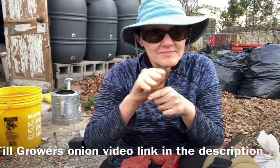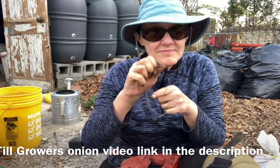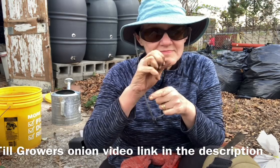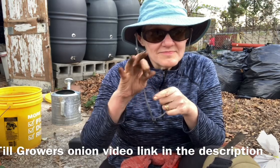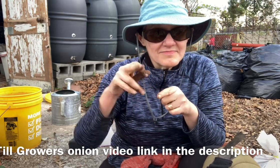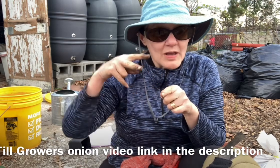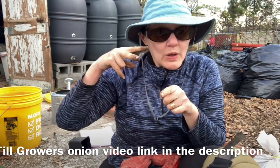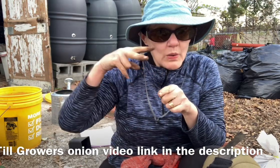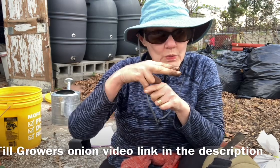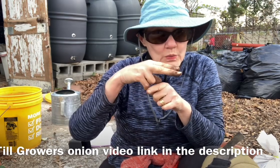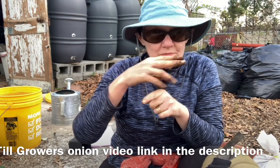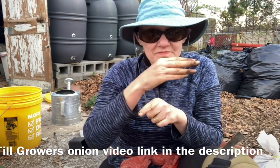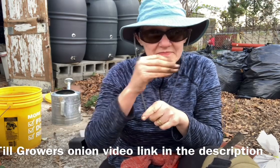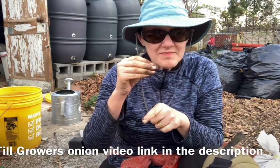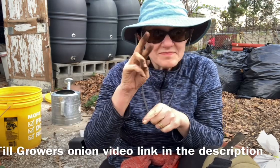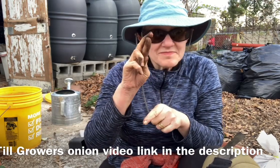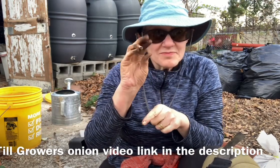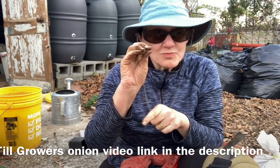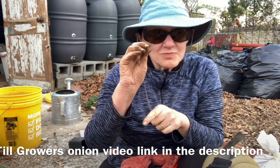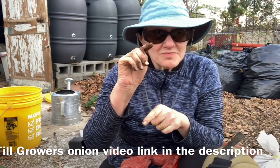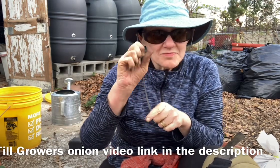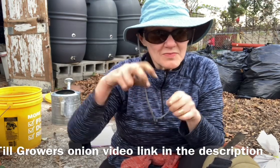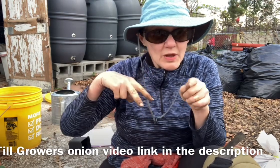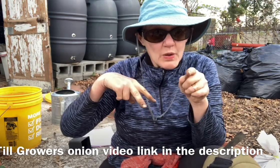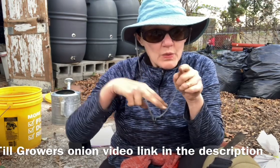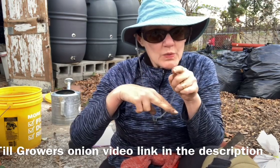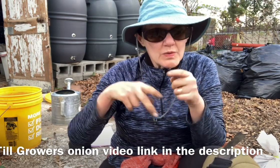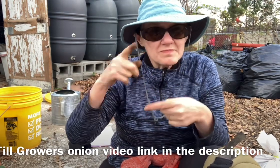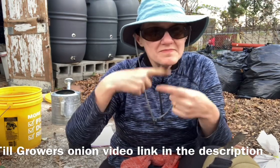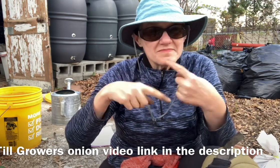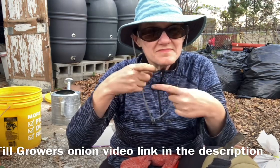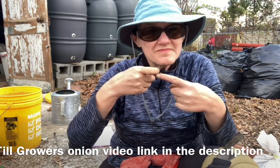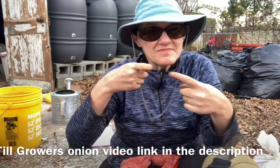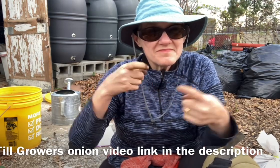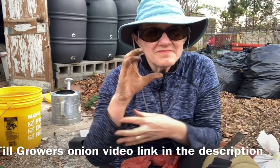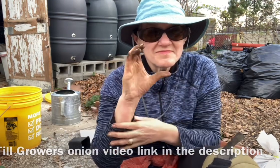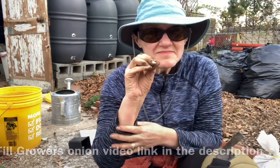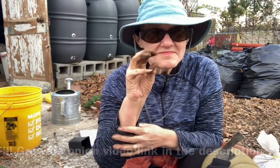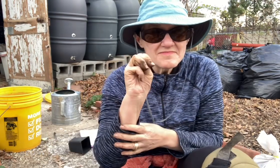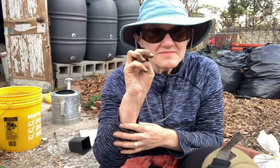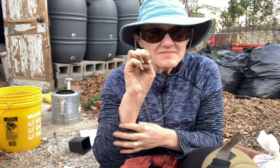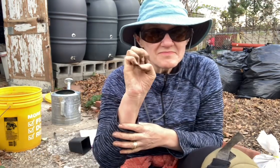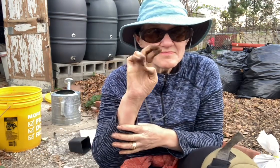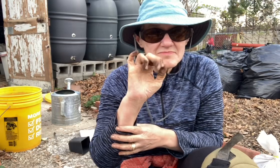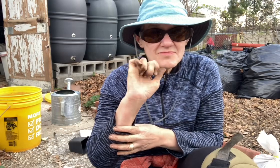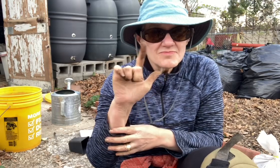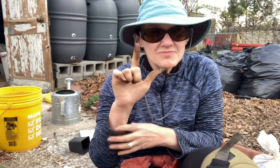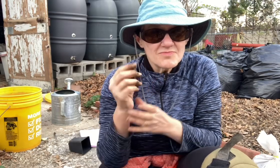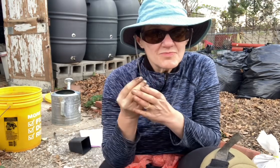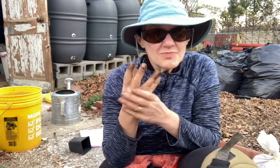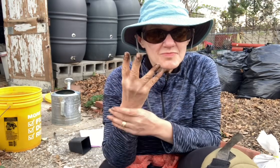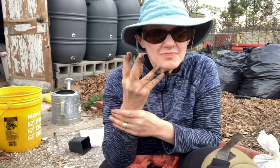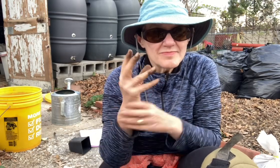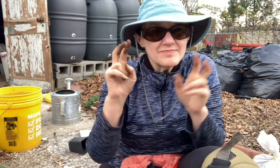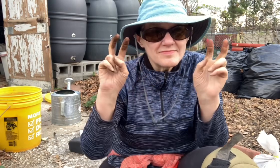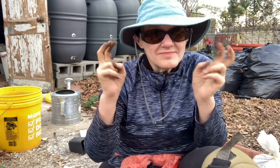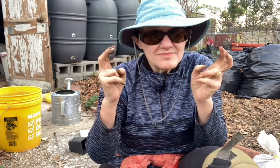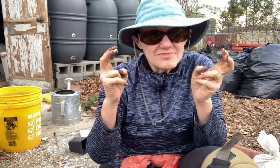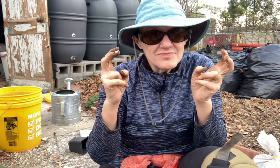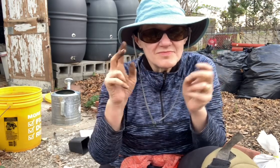that the practice of trimming the tops and trimming the roots came from commercial growers. And